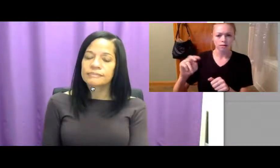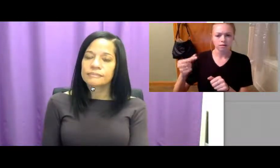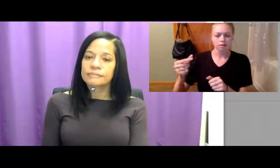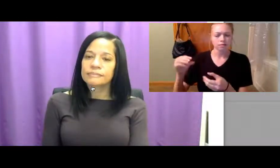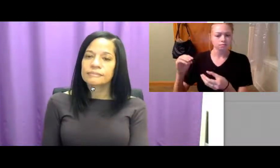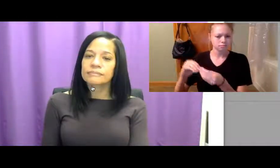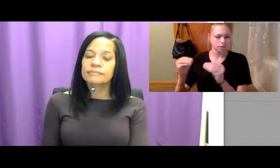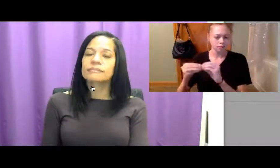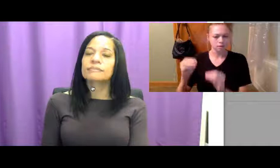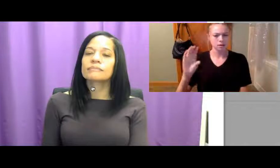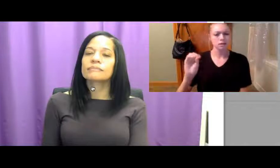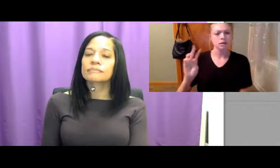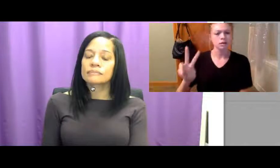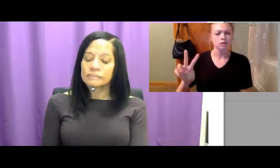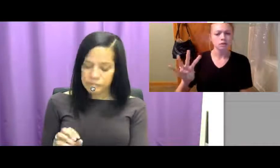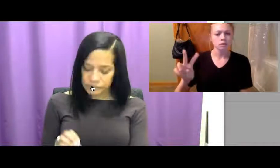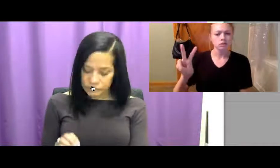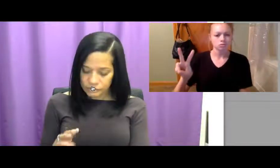is